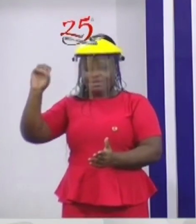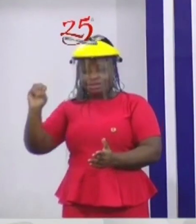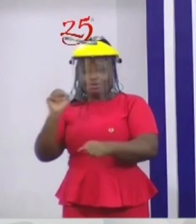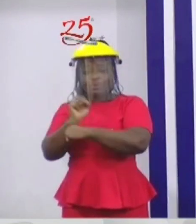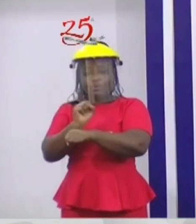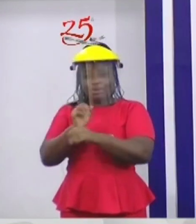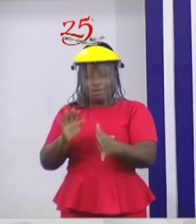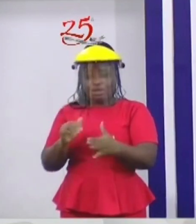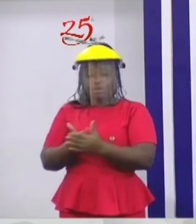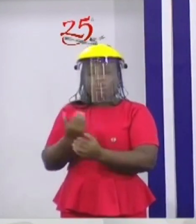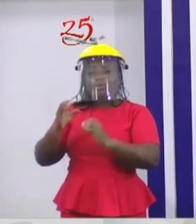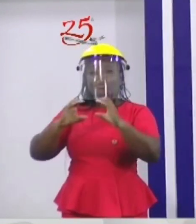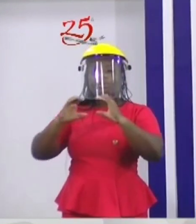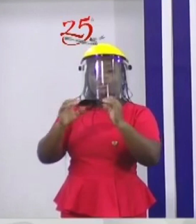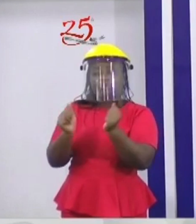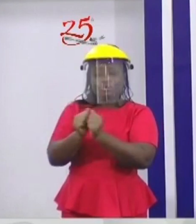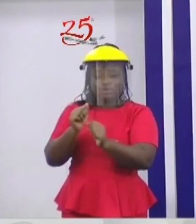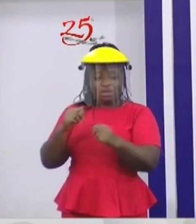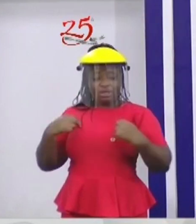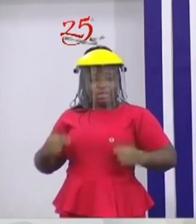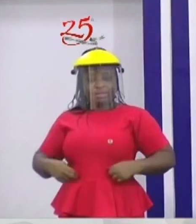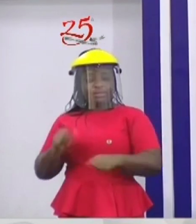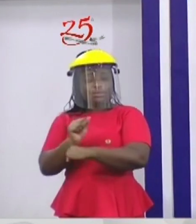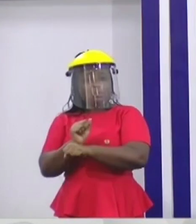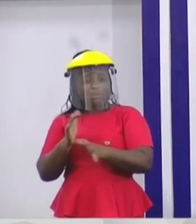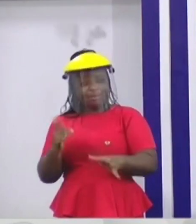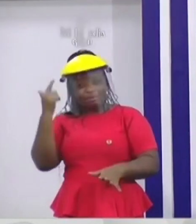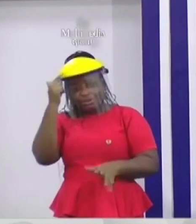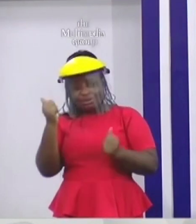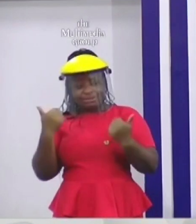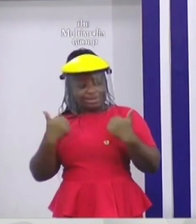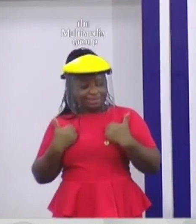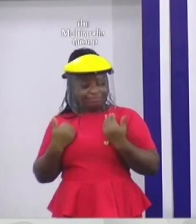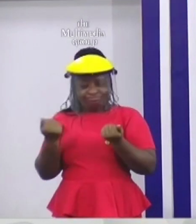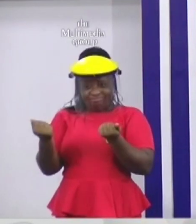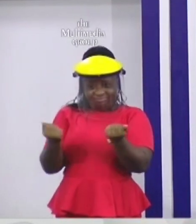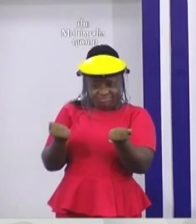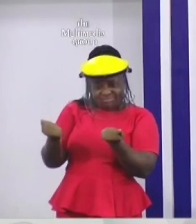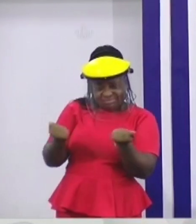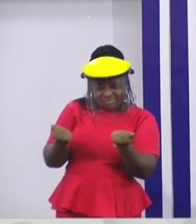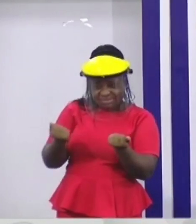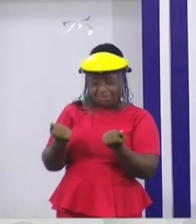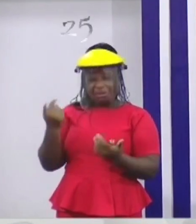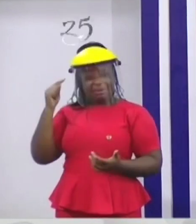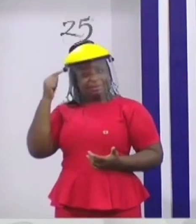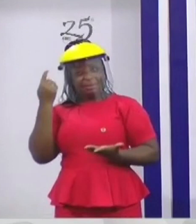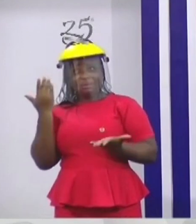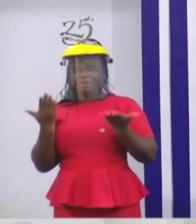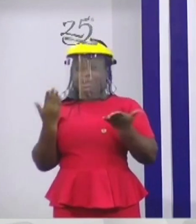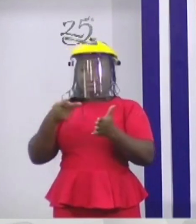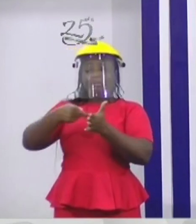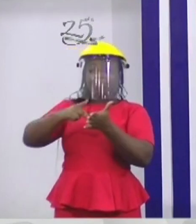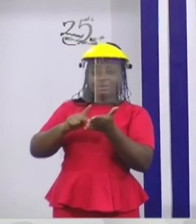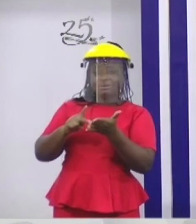it across the various categories of health workers so that they are at home? Because we have drivers and environmental health workers who are wondering whether or not they are